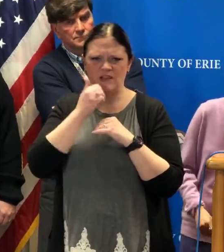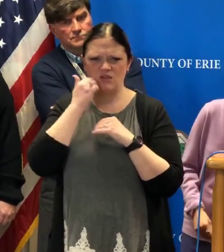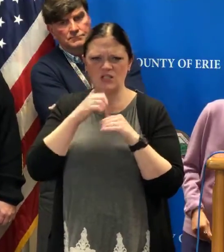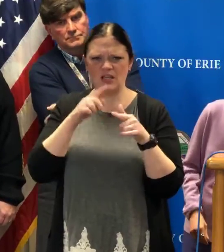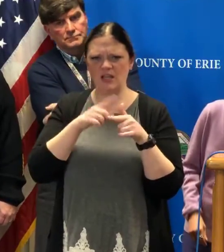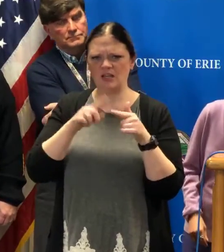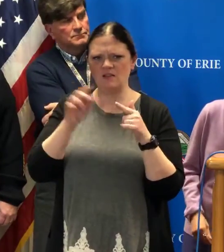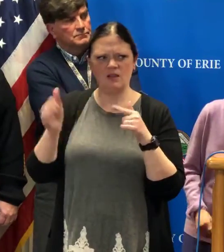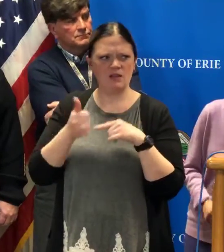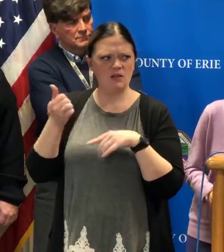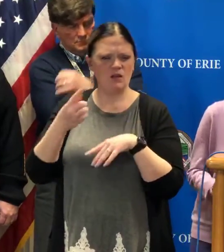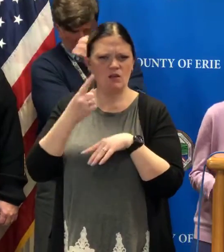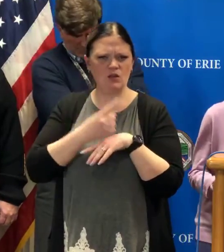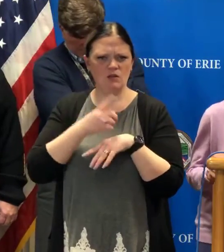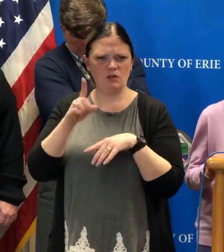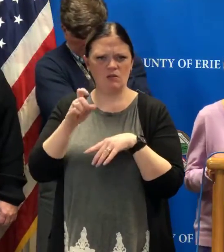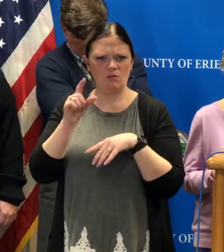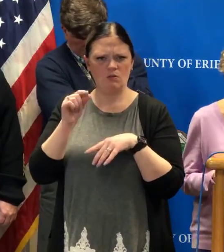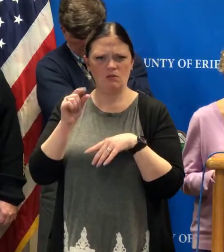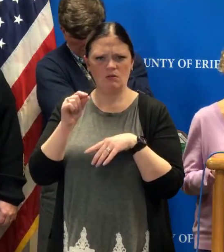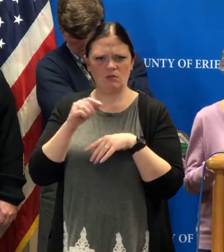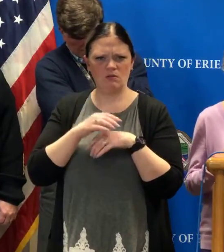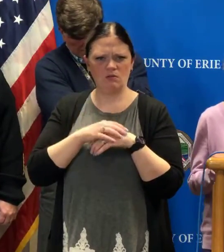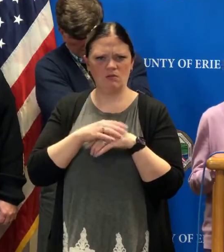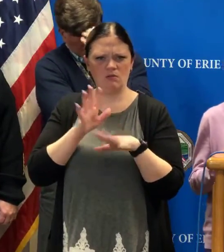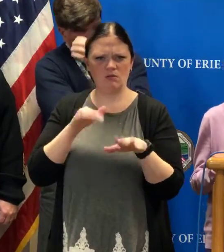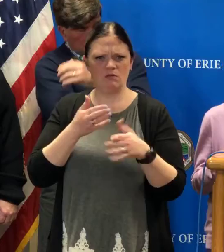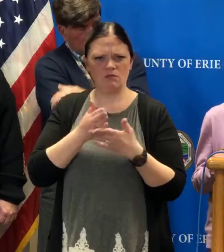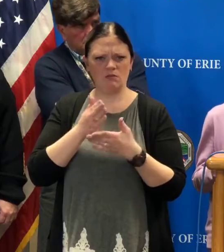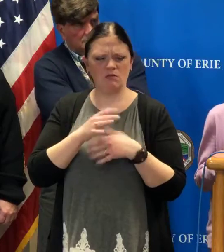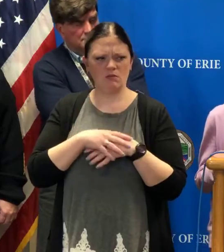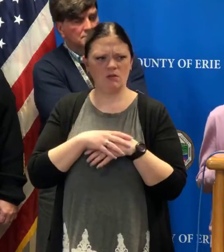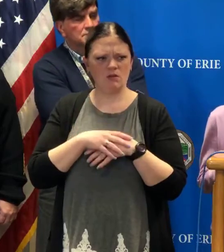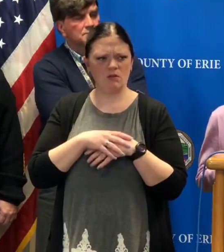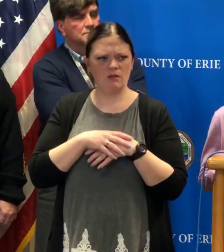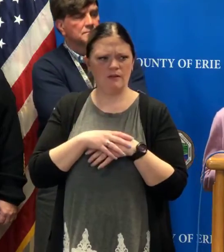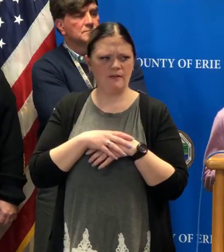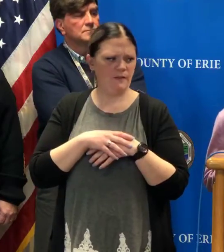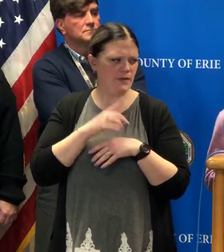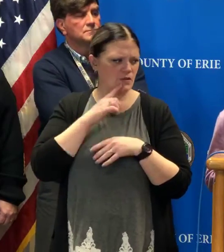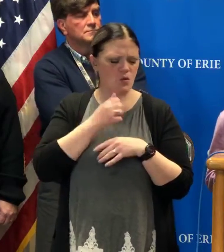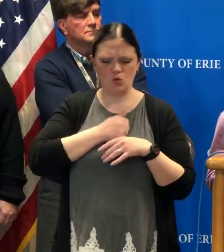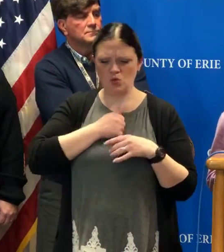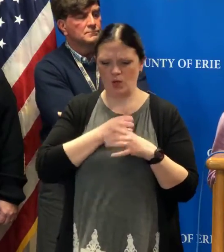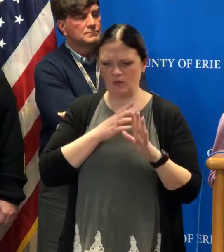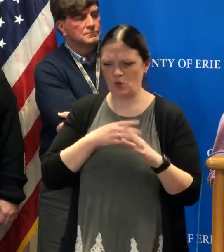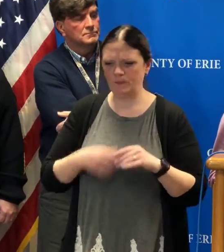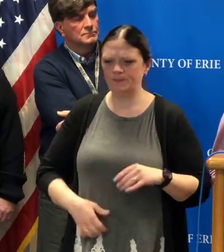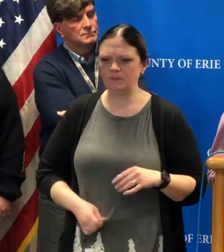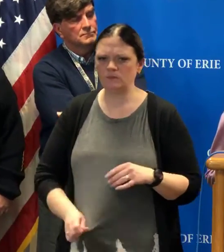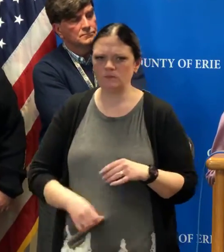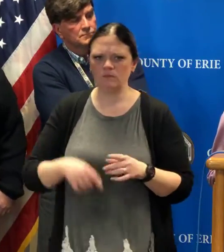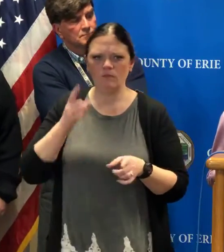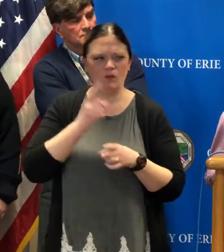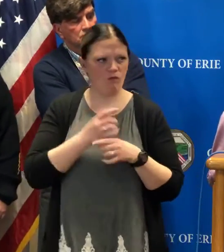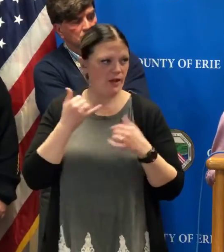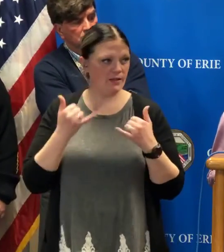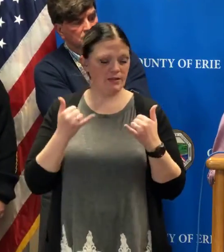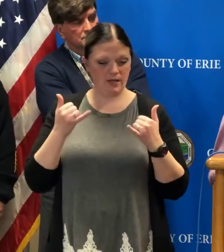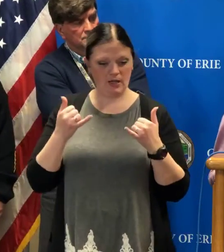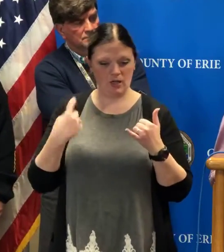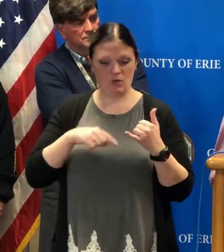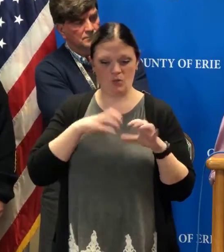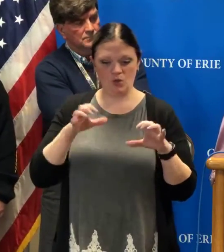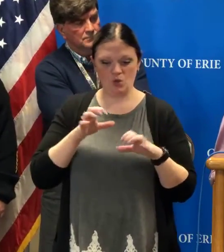time I thought... No. I said right now we could do... Right, so sorry for the clarification. So right now we're